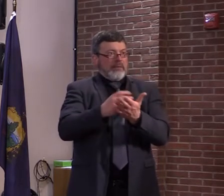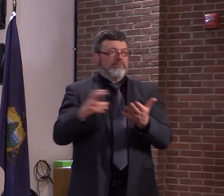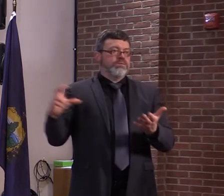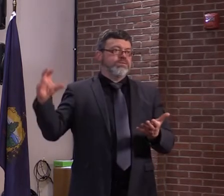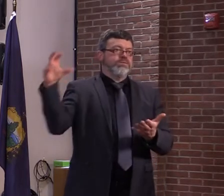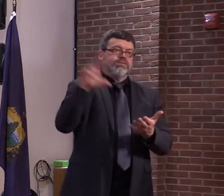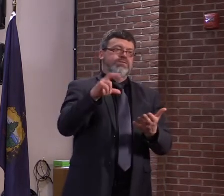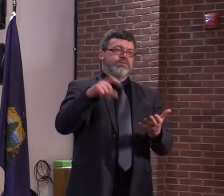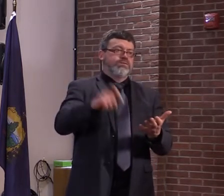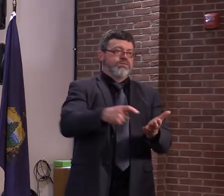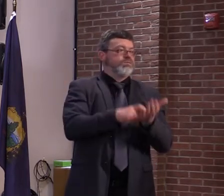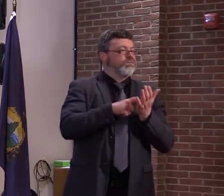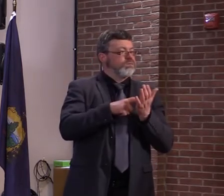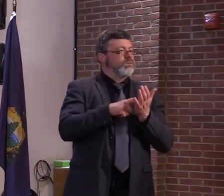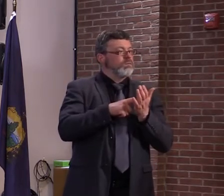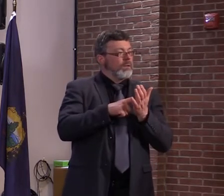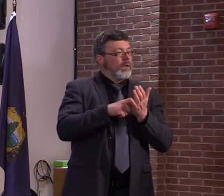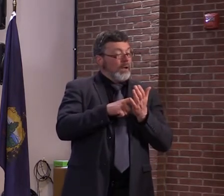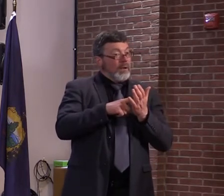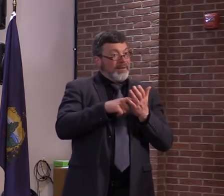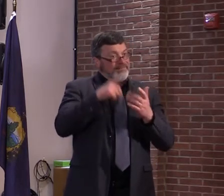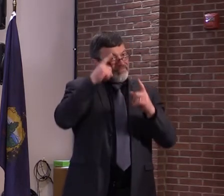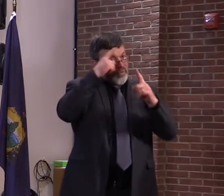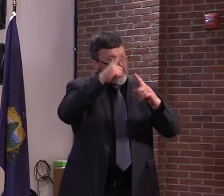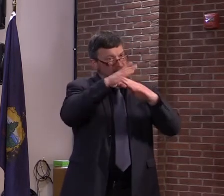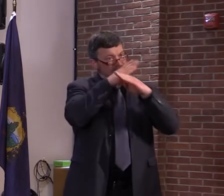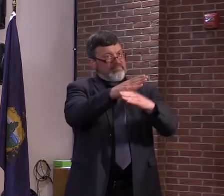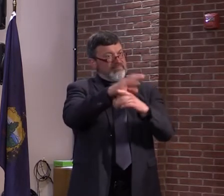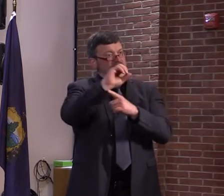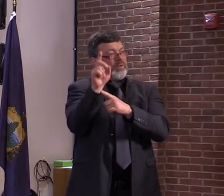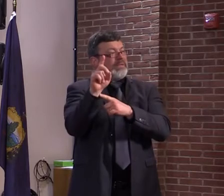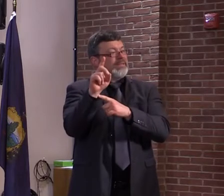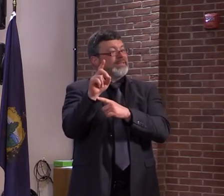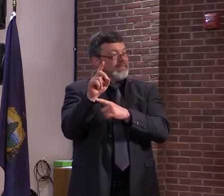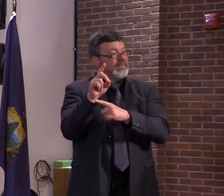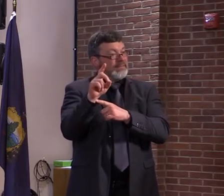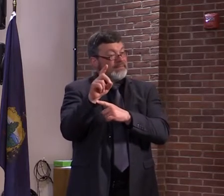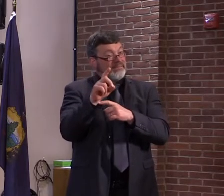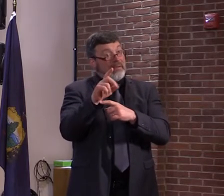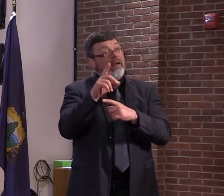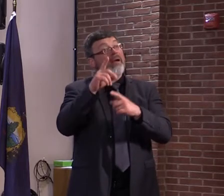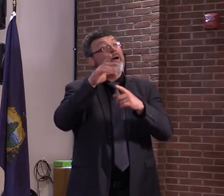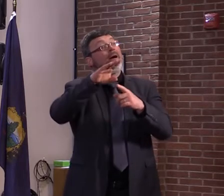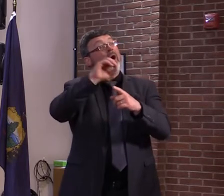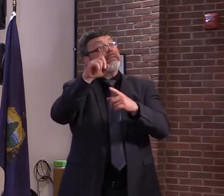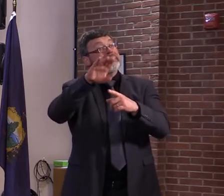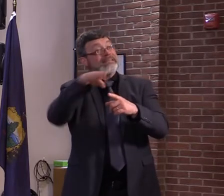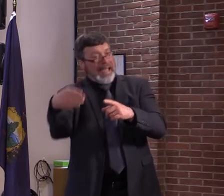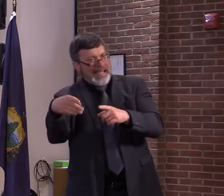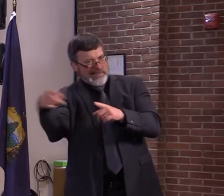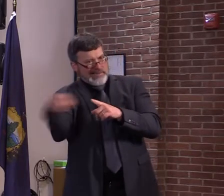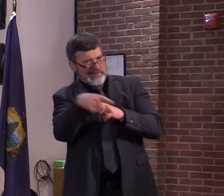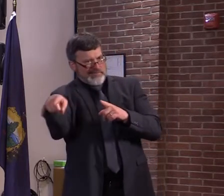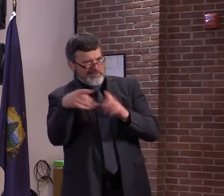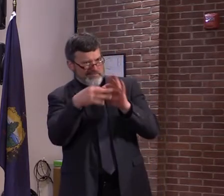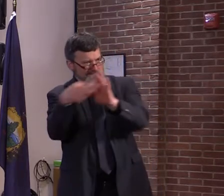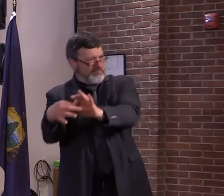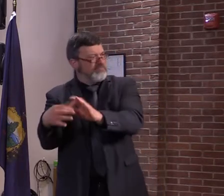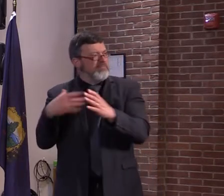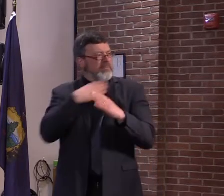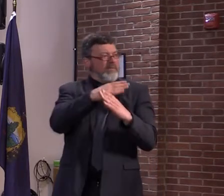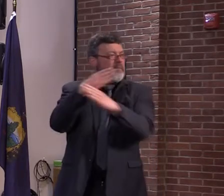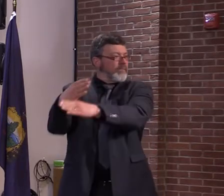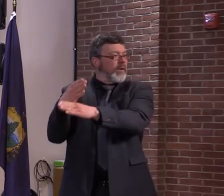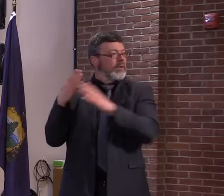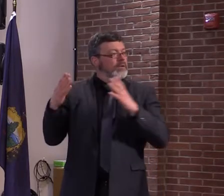opioid overdose prevention and death prevention. So I would like to see more evidence that this specific strategy does